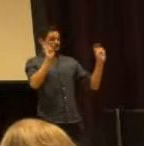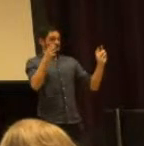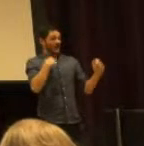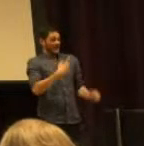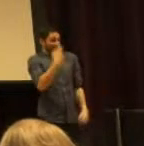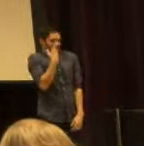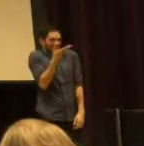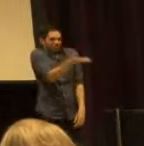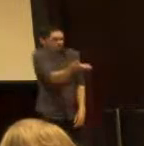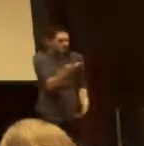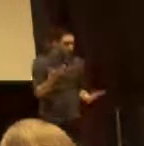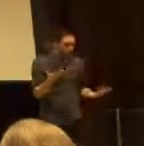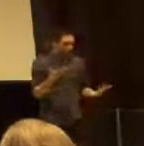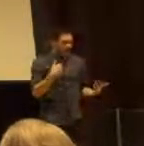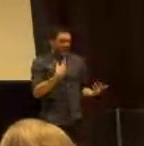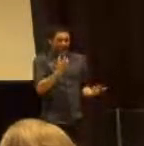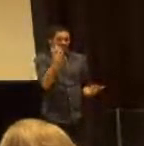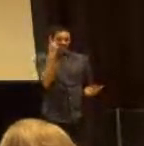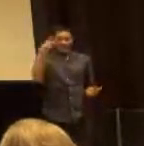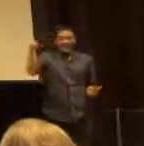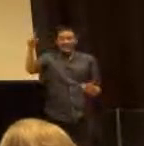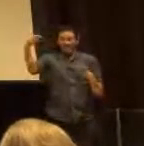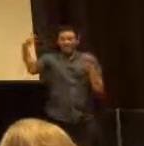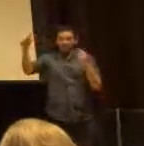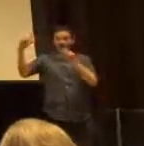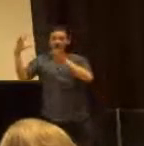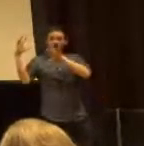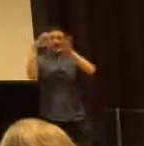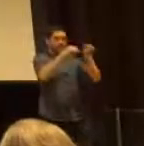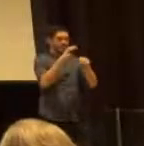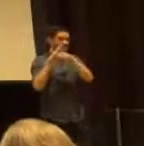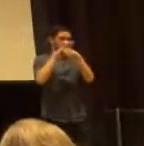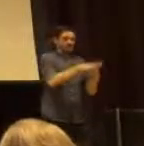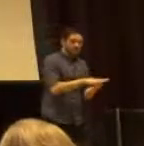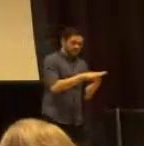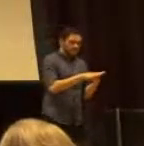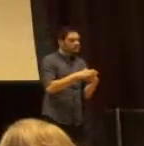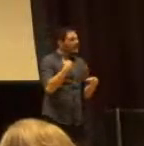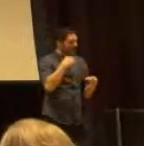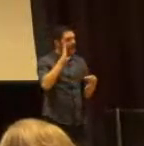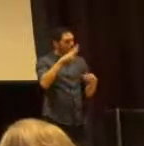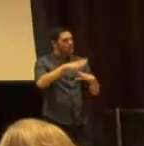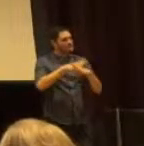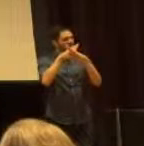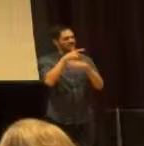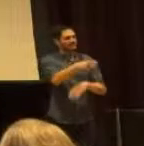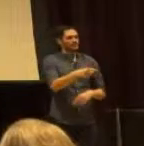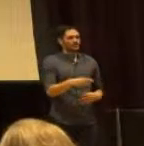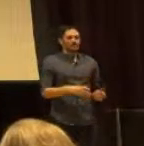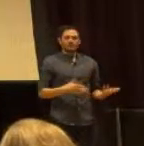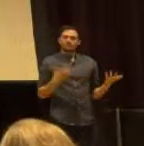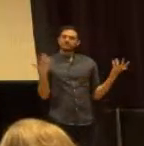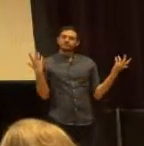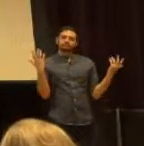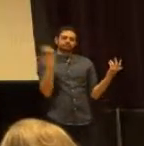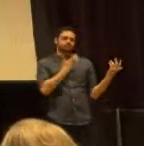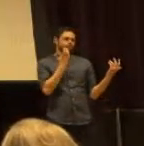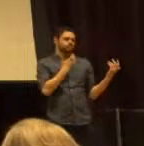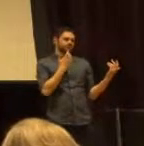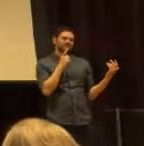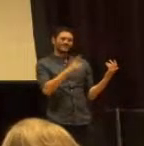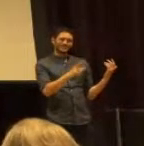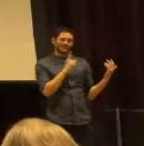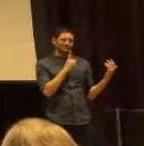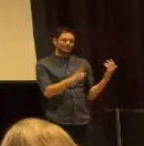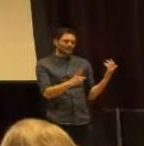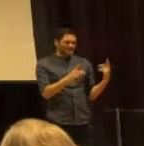are coming to attack you, and I will protect you, is monumental and is not a privilege that all